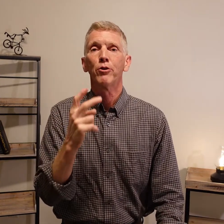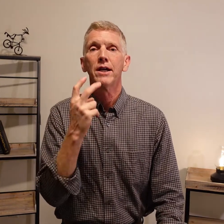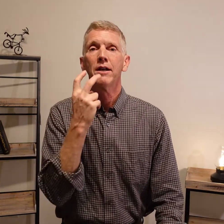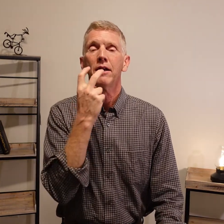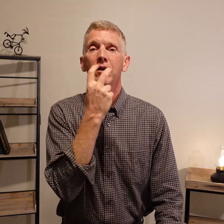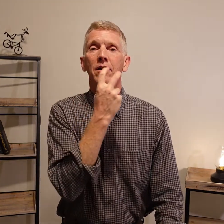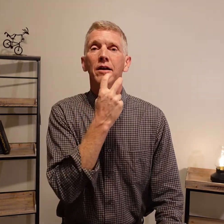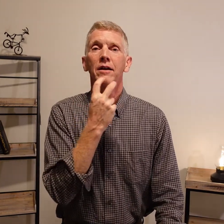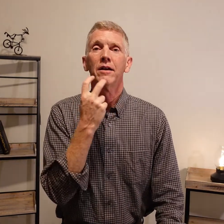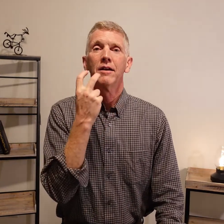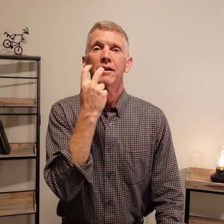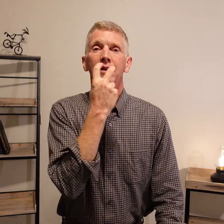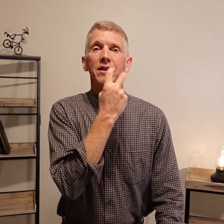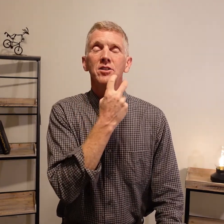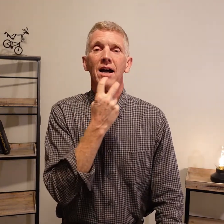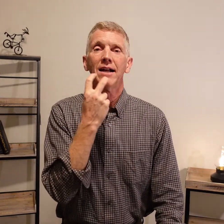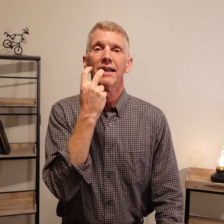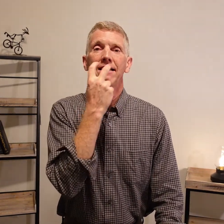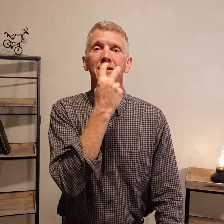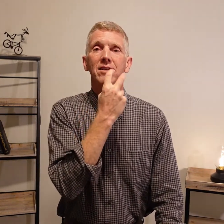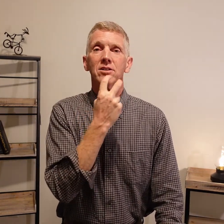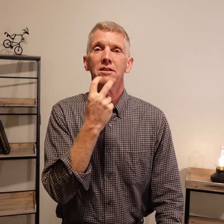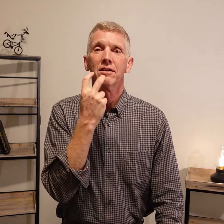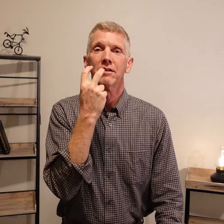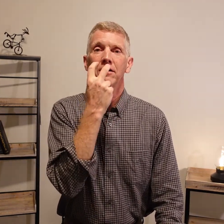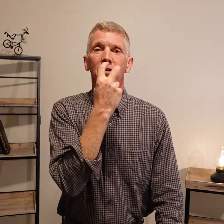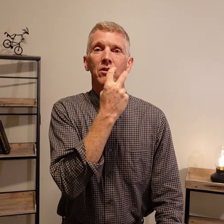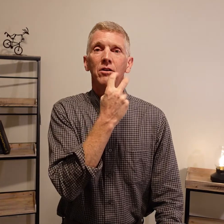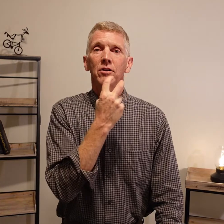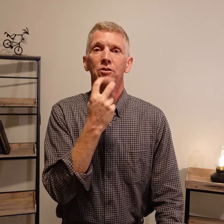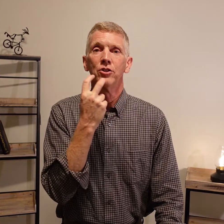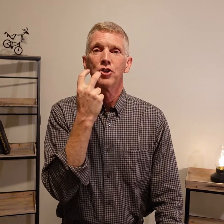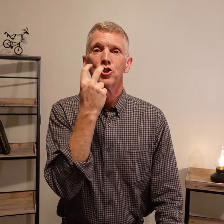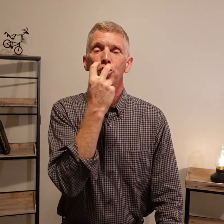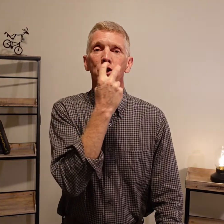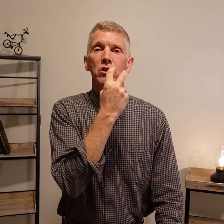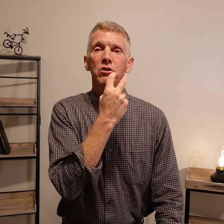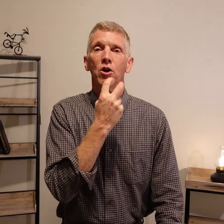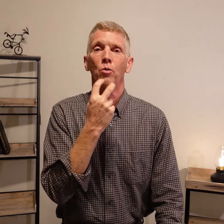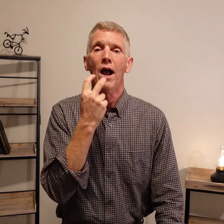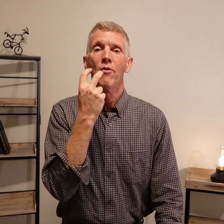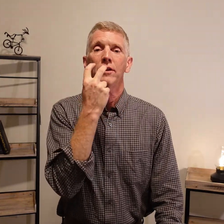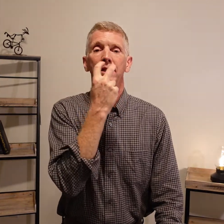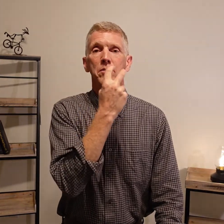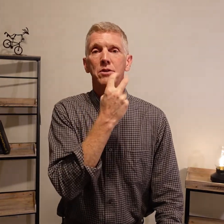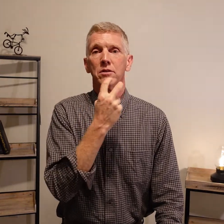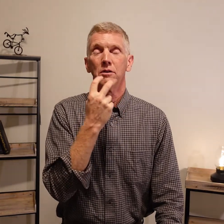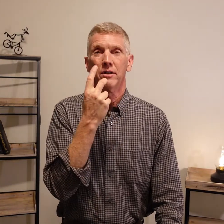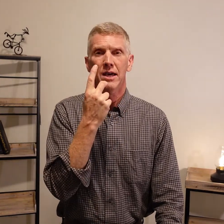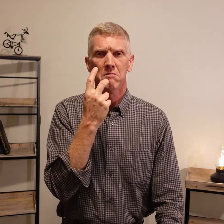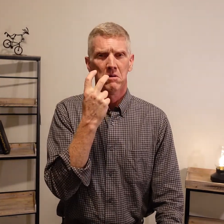read, is signed like this. Just circular around the lips, okay?